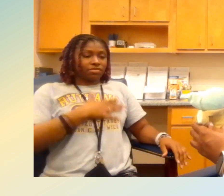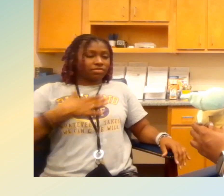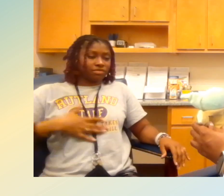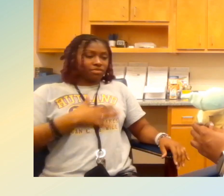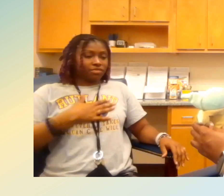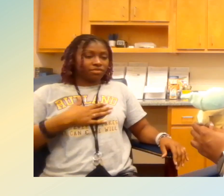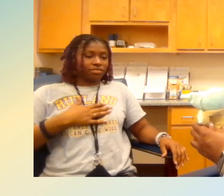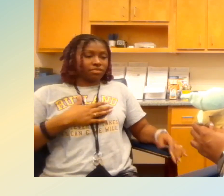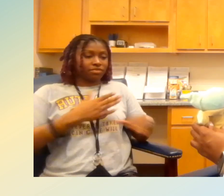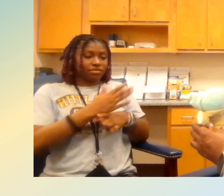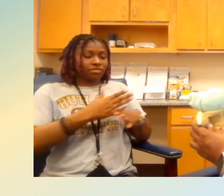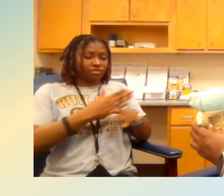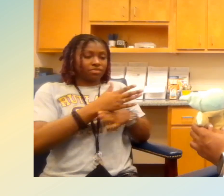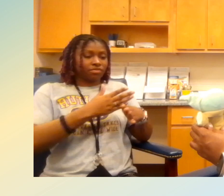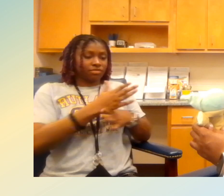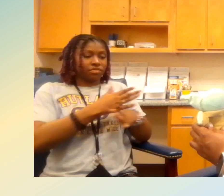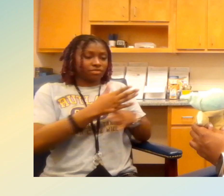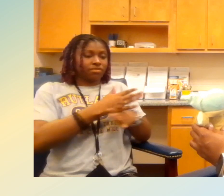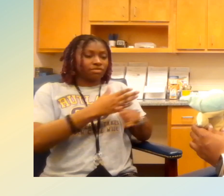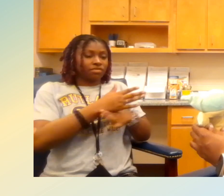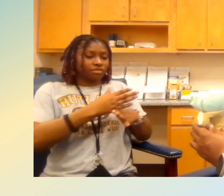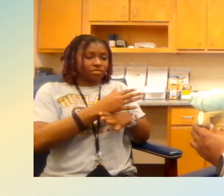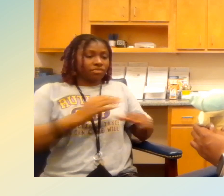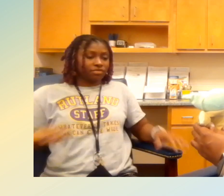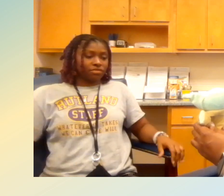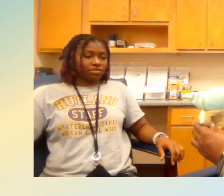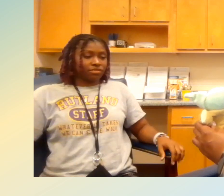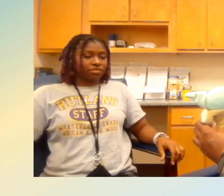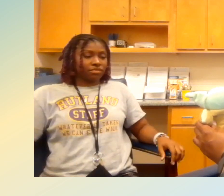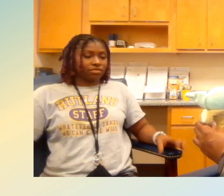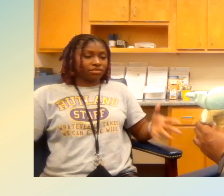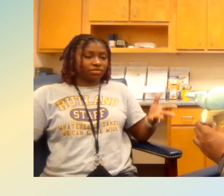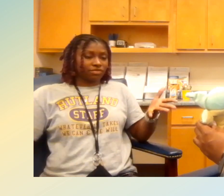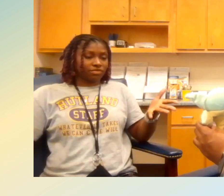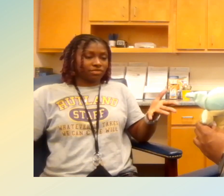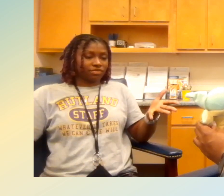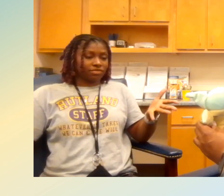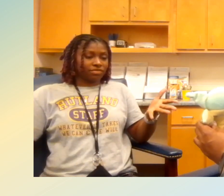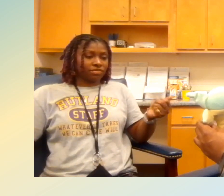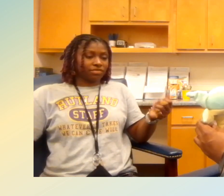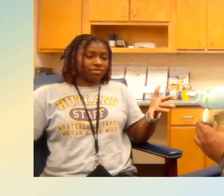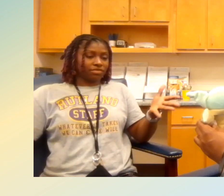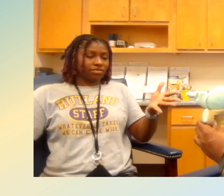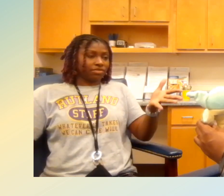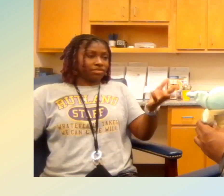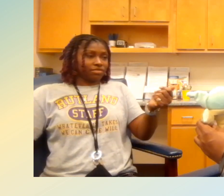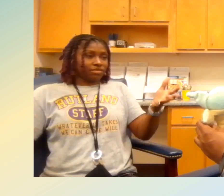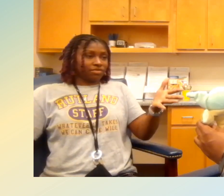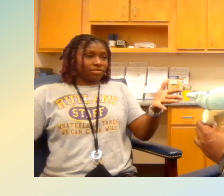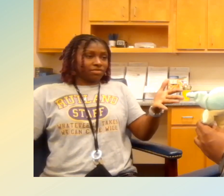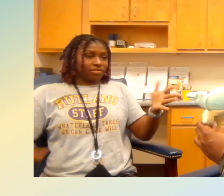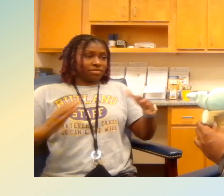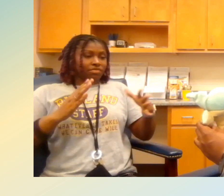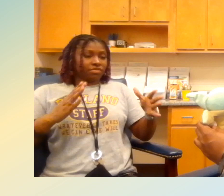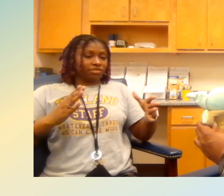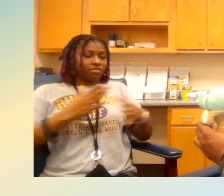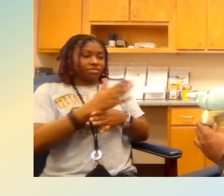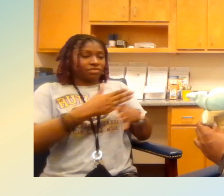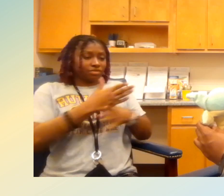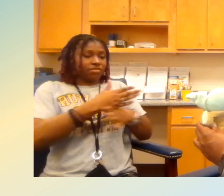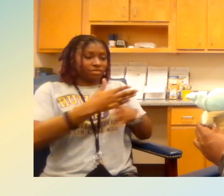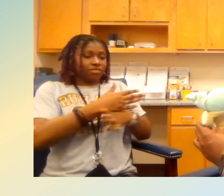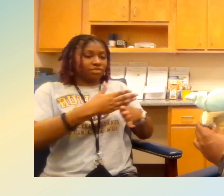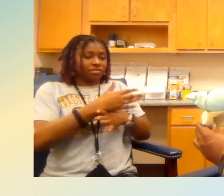That's please. That's share. Do it.